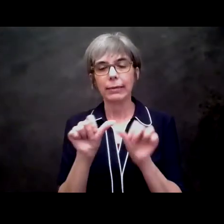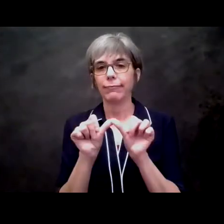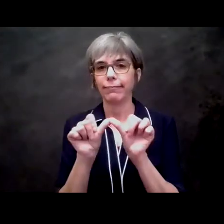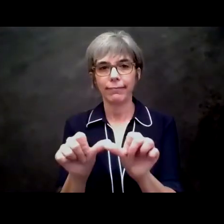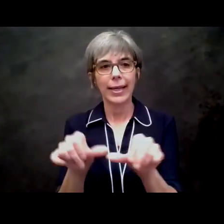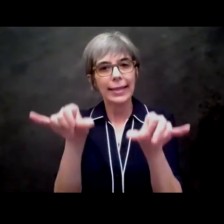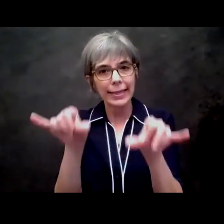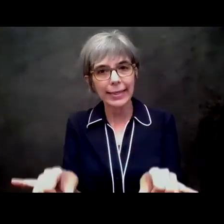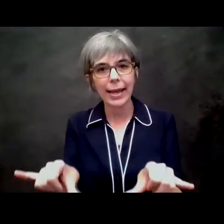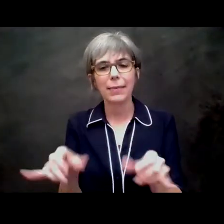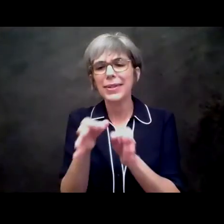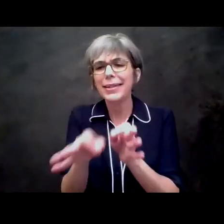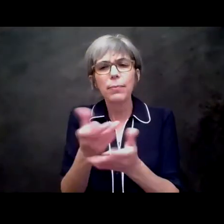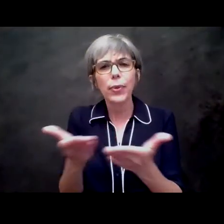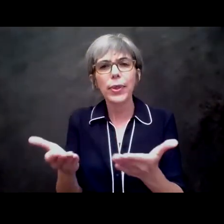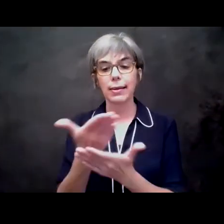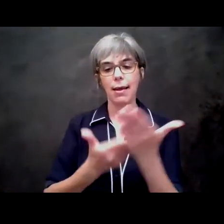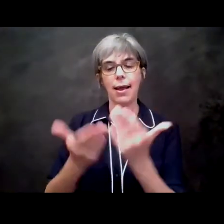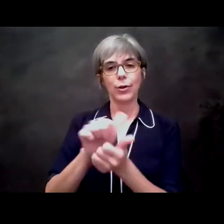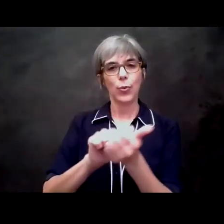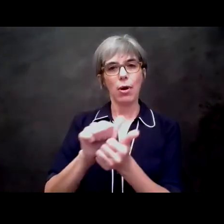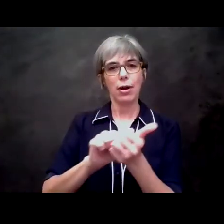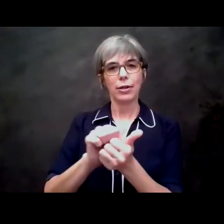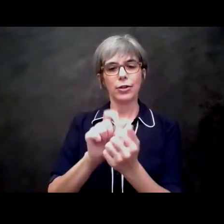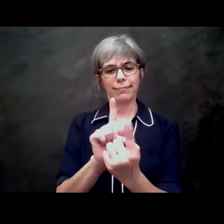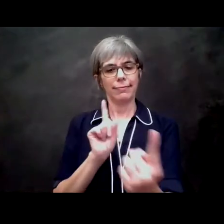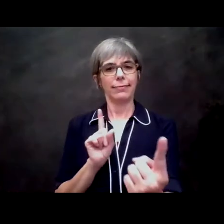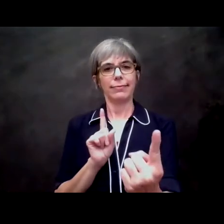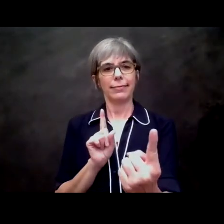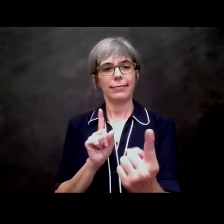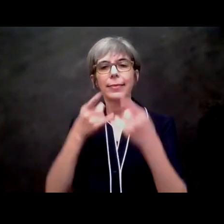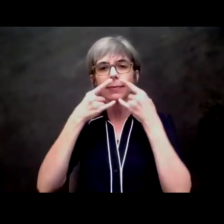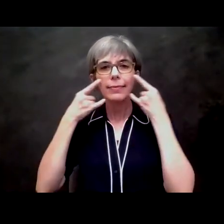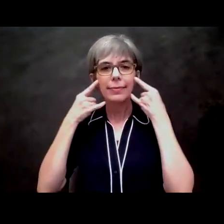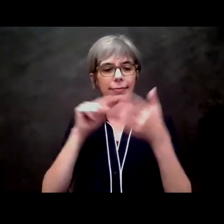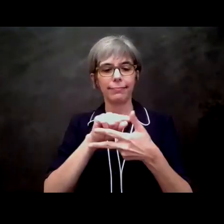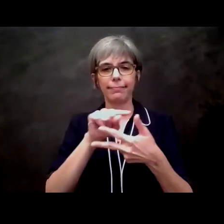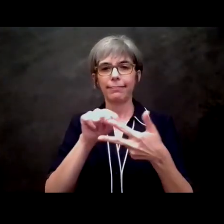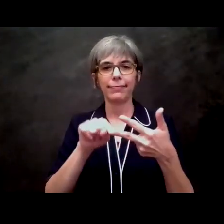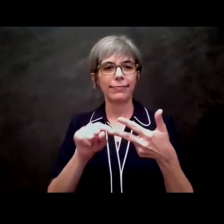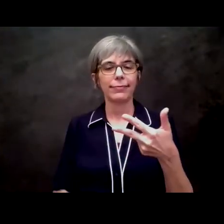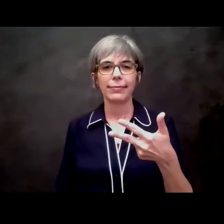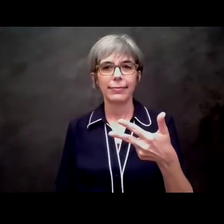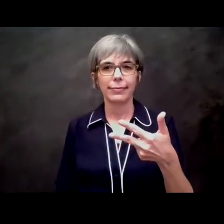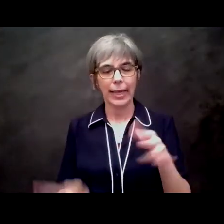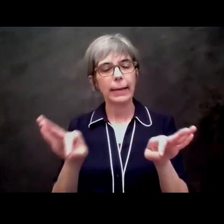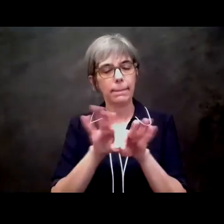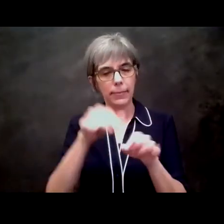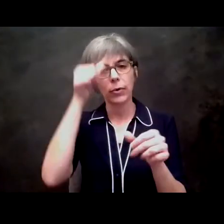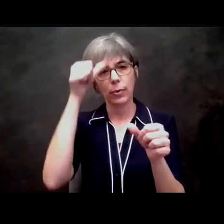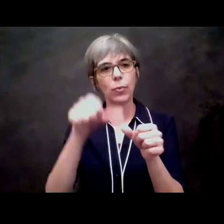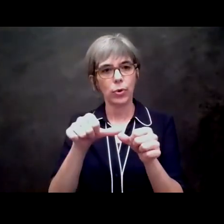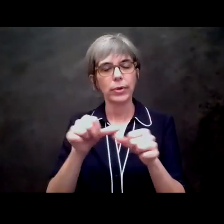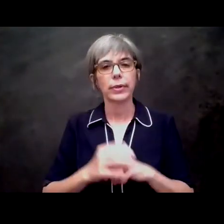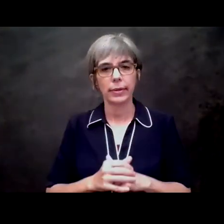same simple things: washing your hands, watch your distance, and wear your face coverings when you have to be in close proximity to people.